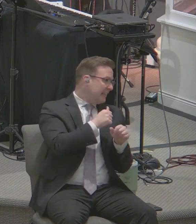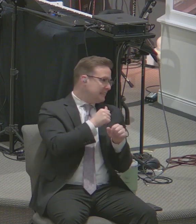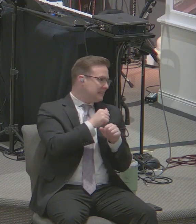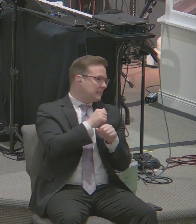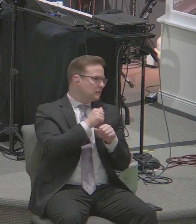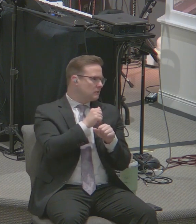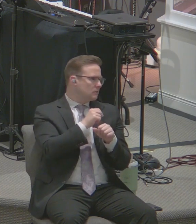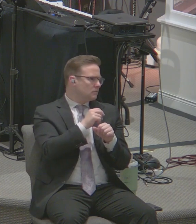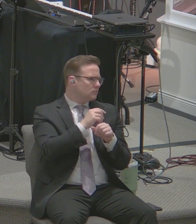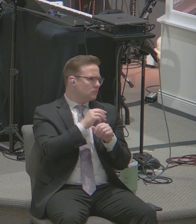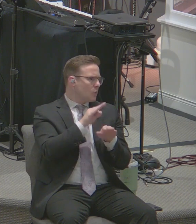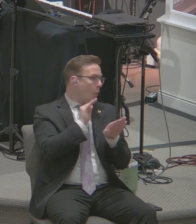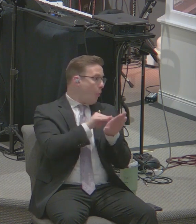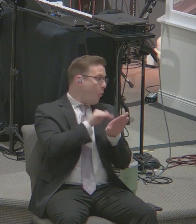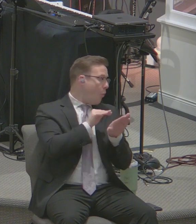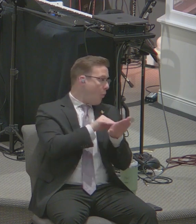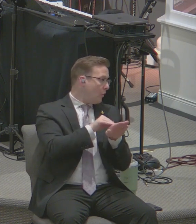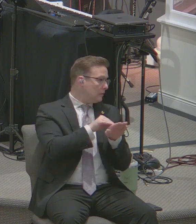coming.